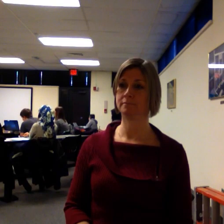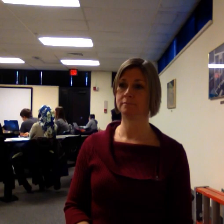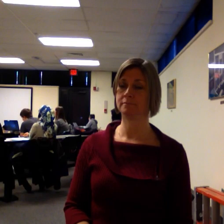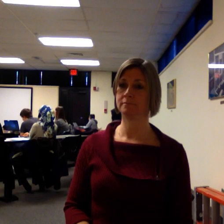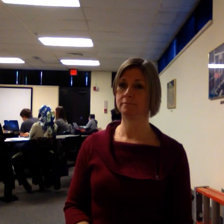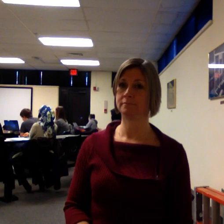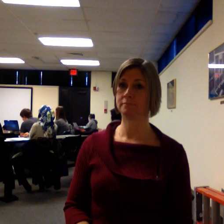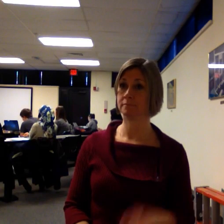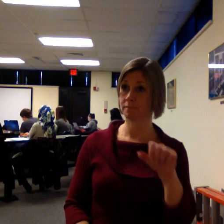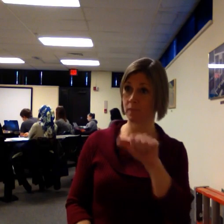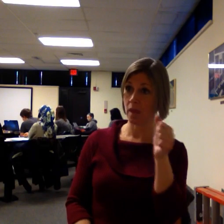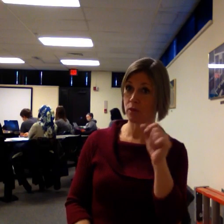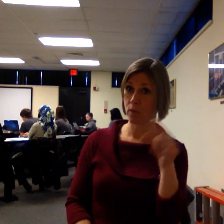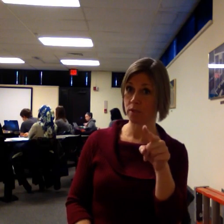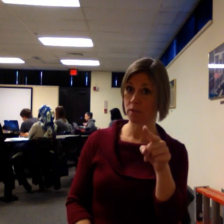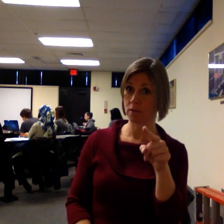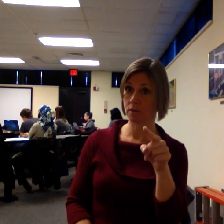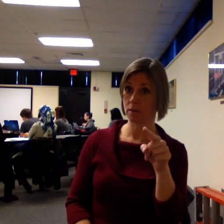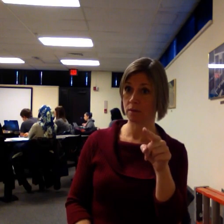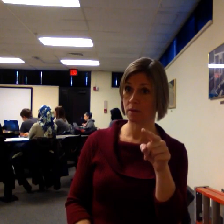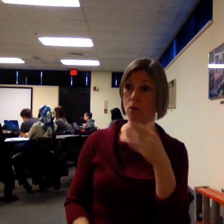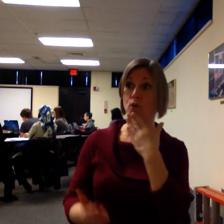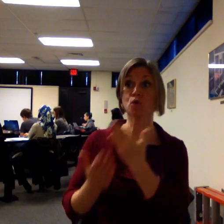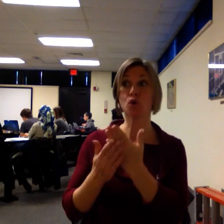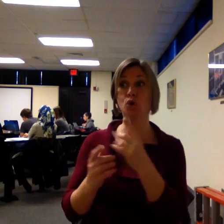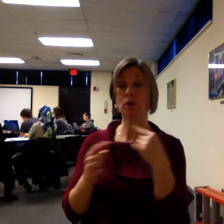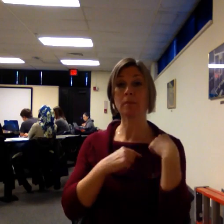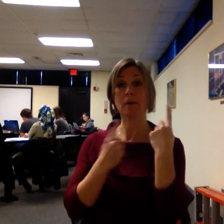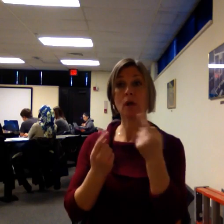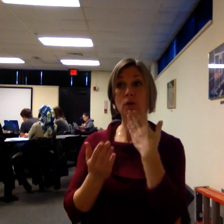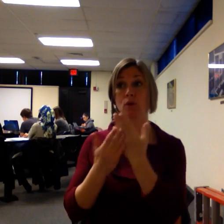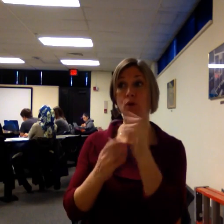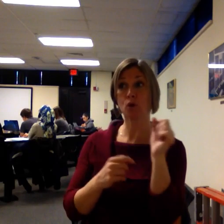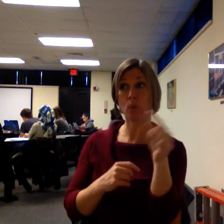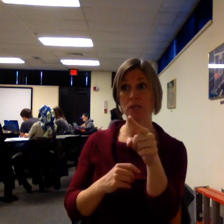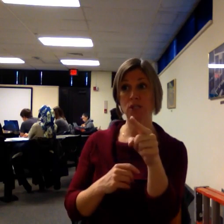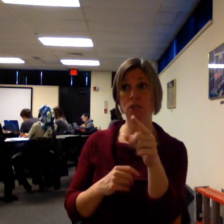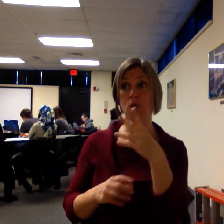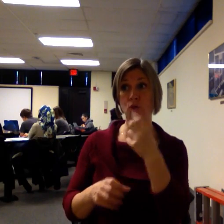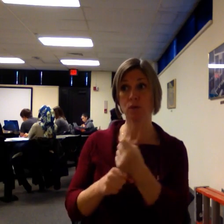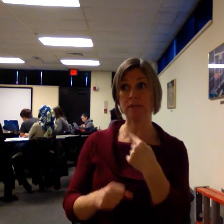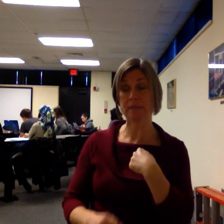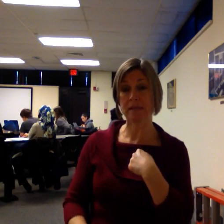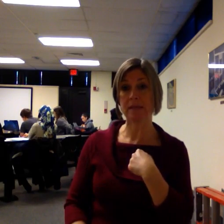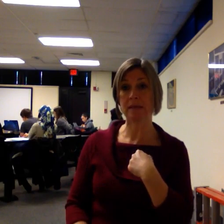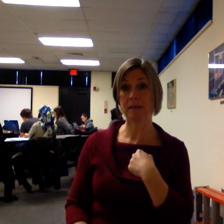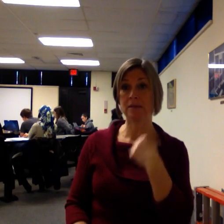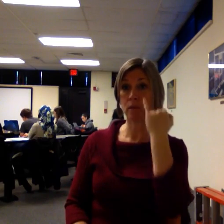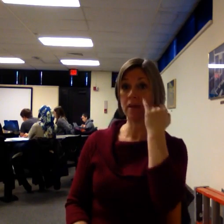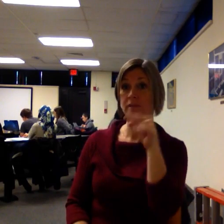Any other questions? All really good questions, you guys. I appreciate it. Trust me, if you have a question, somebody else has that same question.